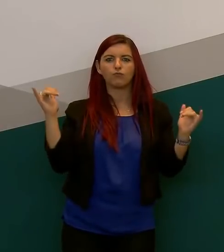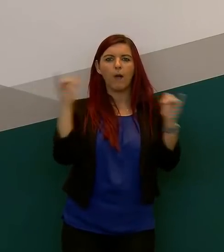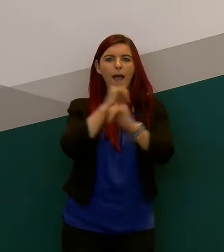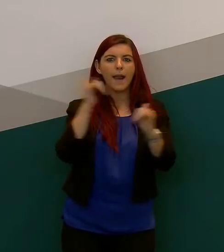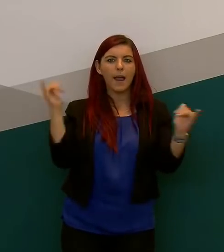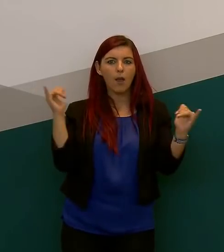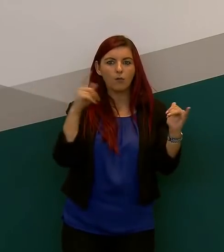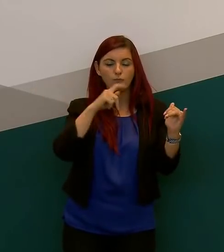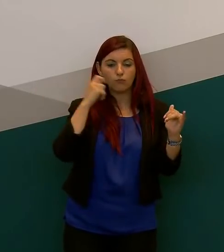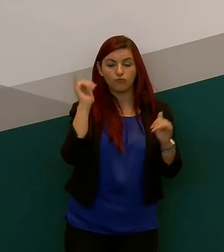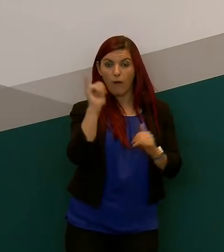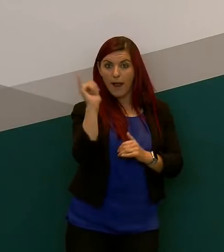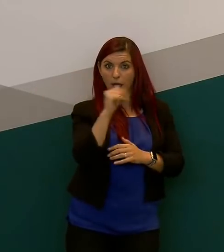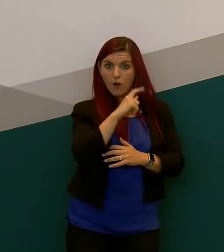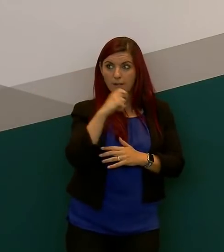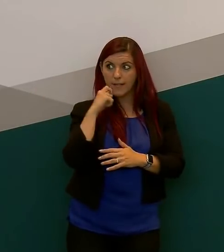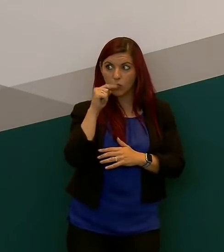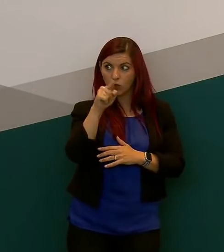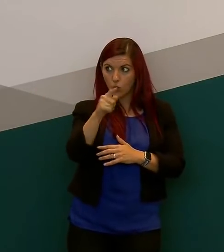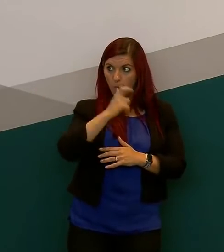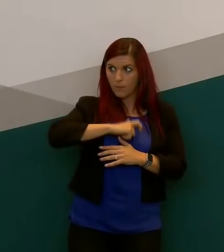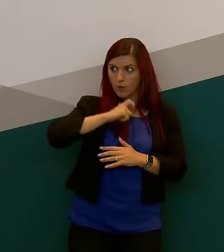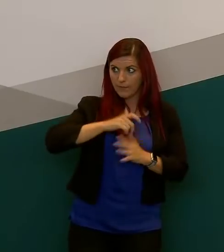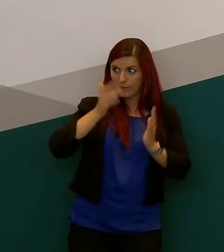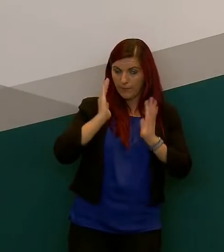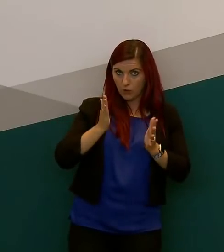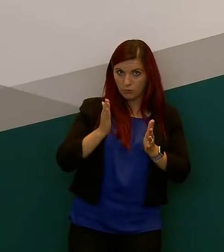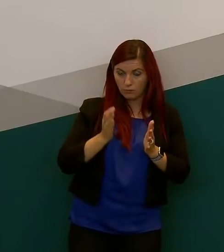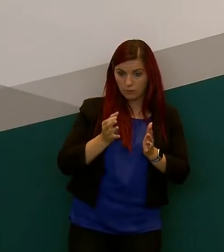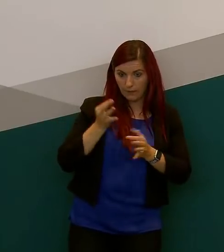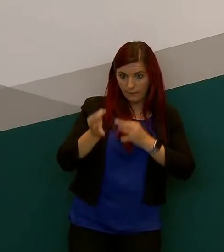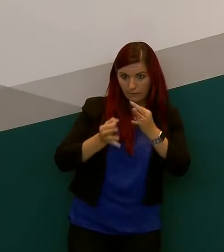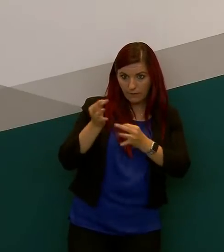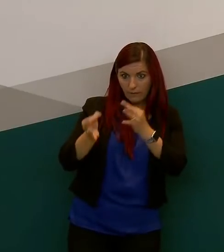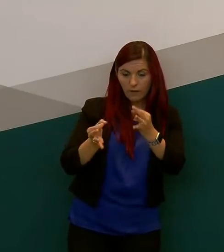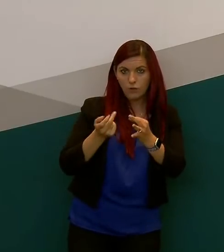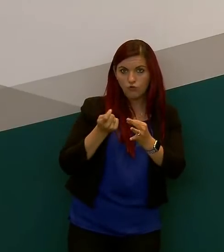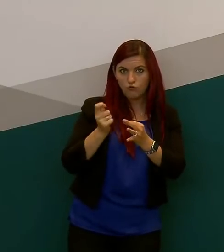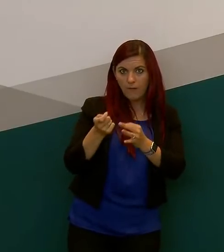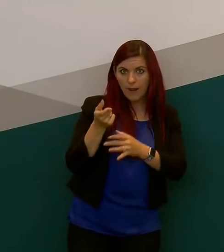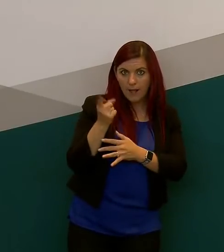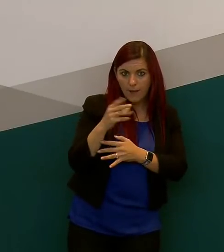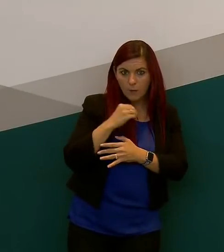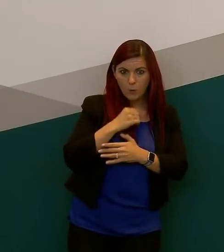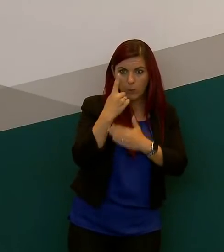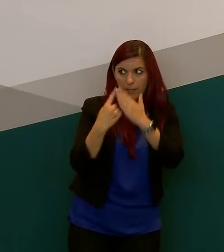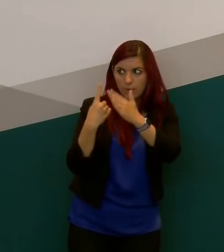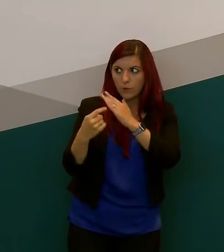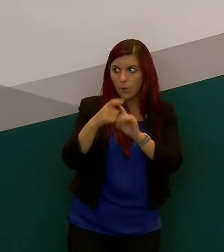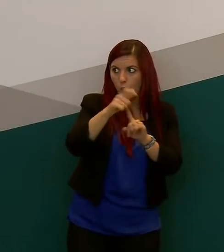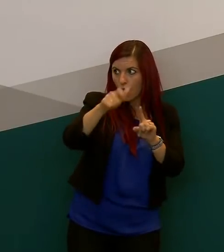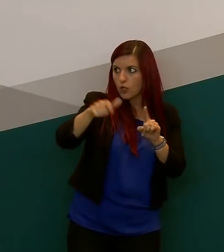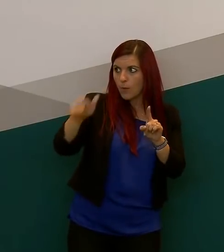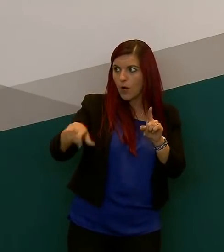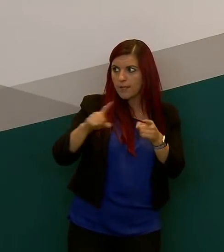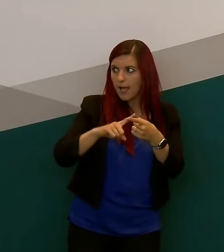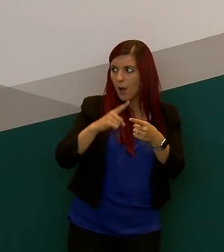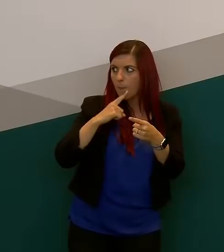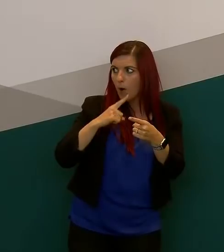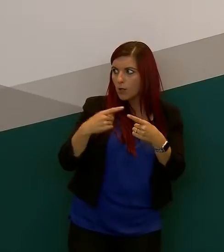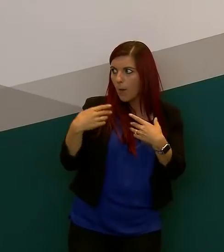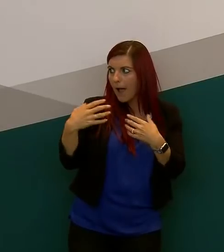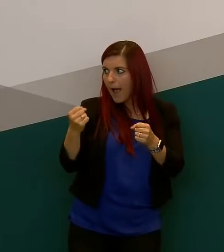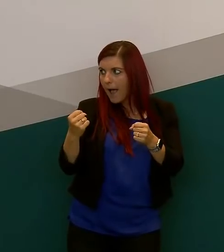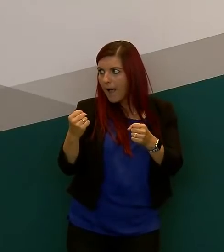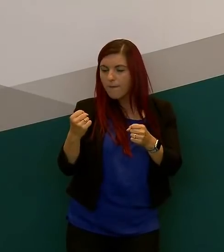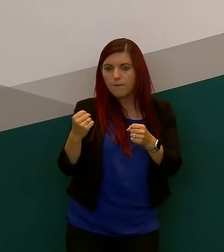that you personally have been given poor travel advice to customers and to people. Do you have a response to what